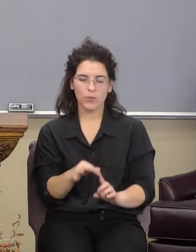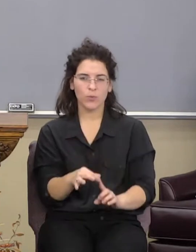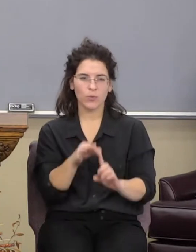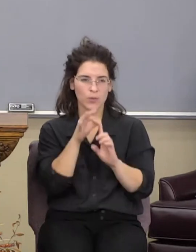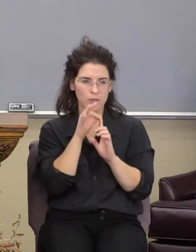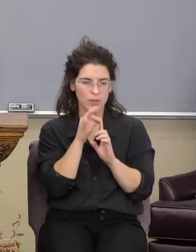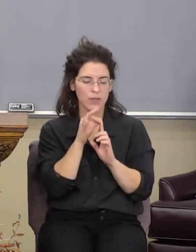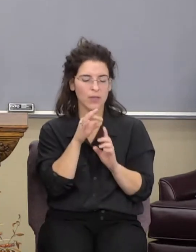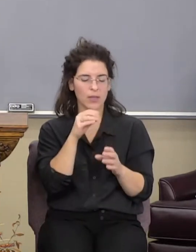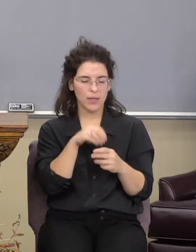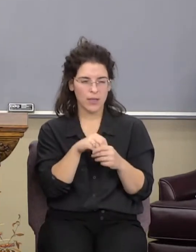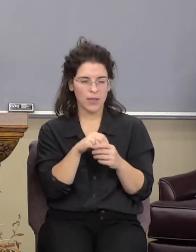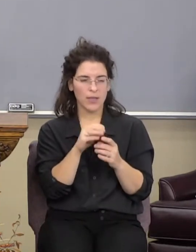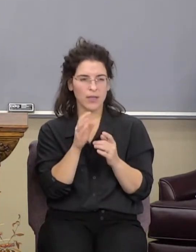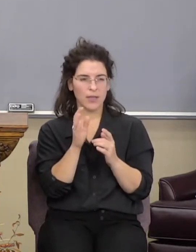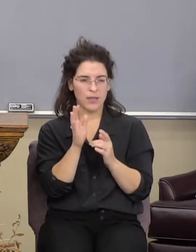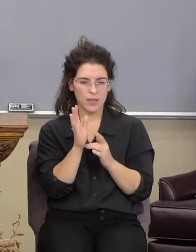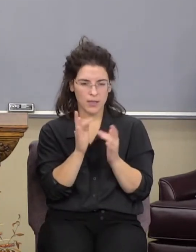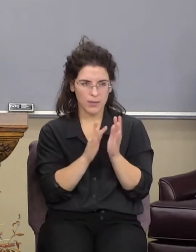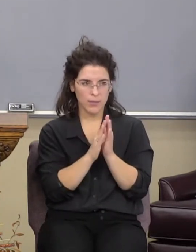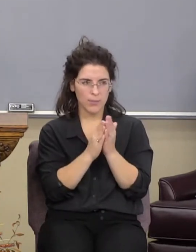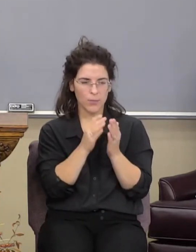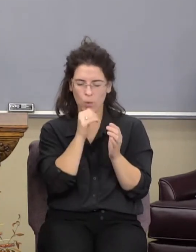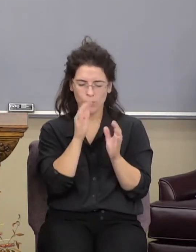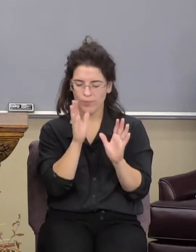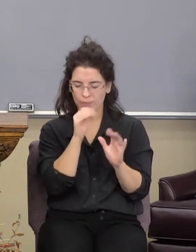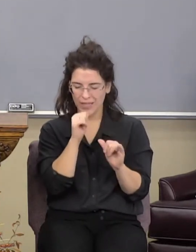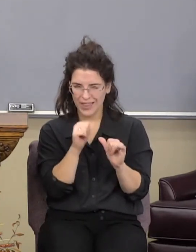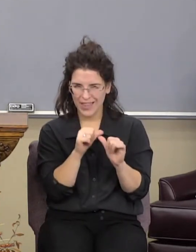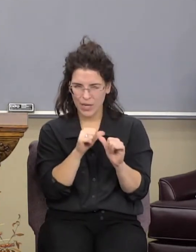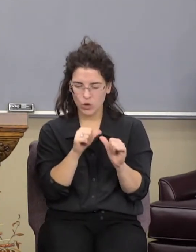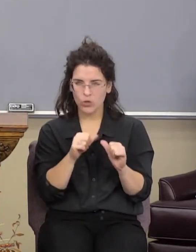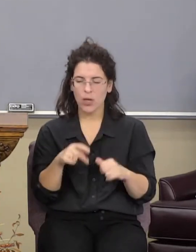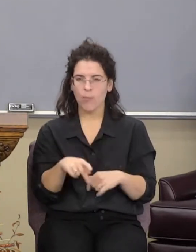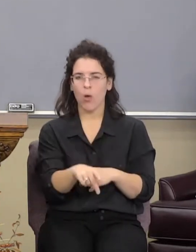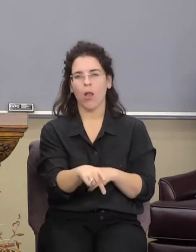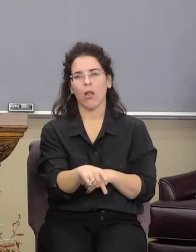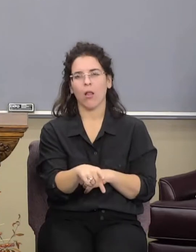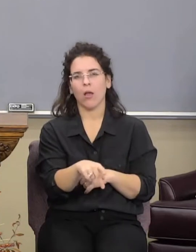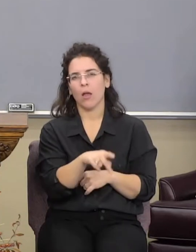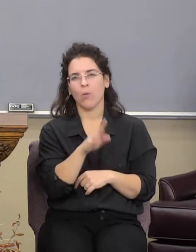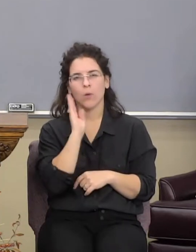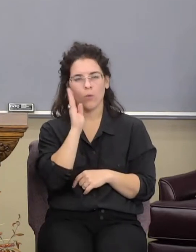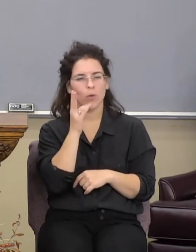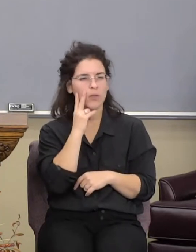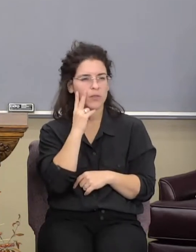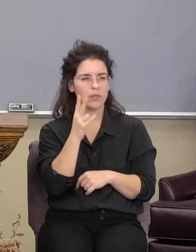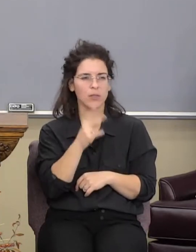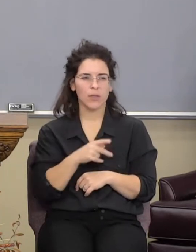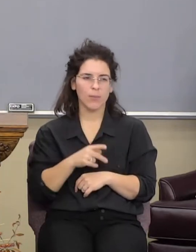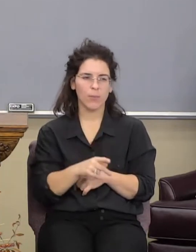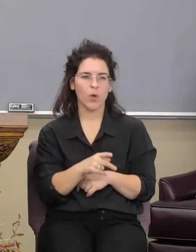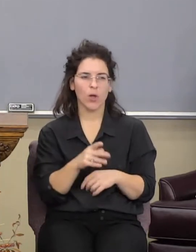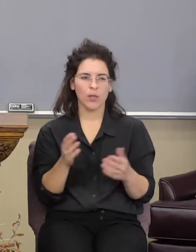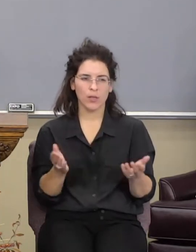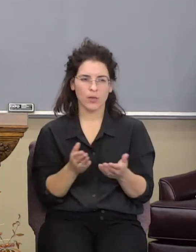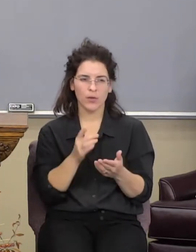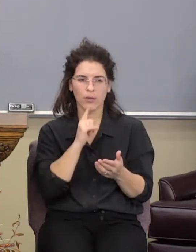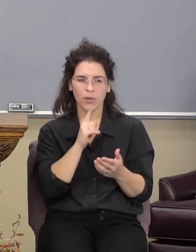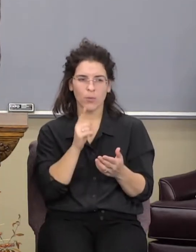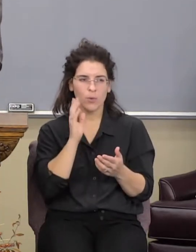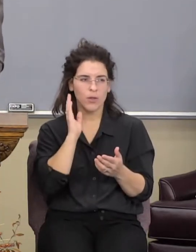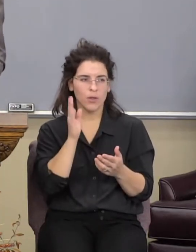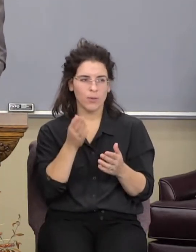unique in the epistles of Paul. And what we're also going to discover is that the Apostle Paul here, he's going